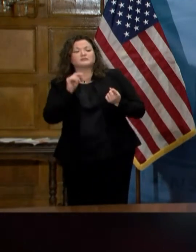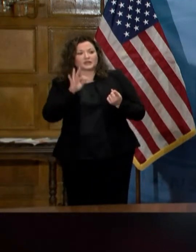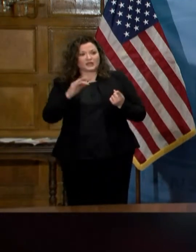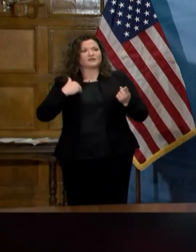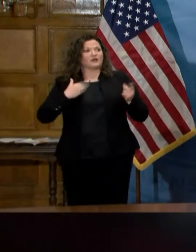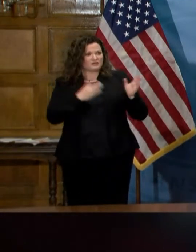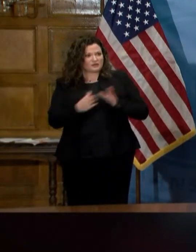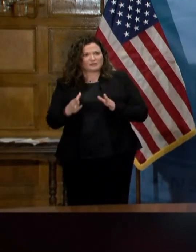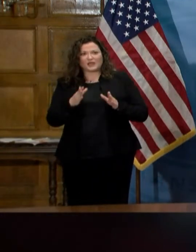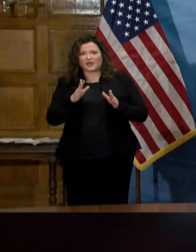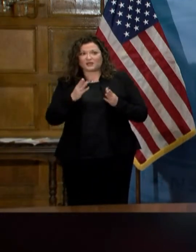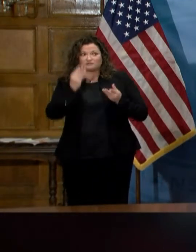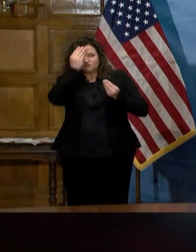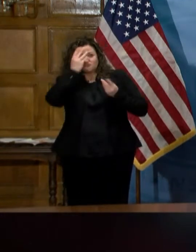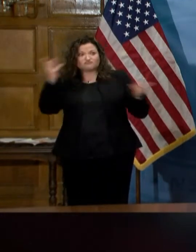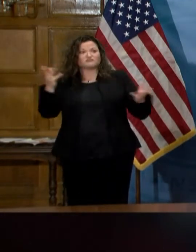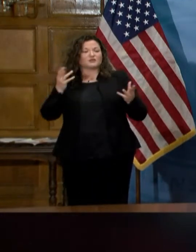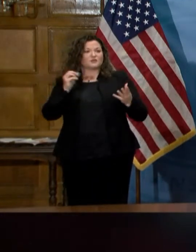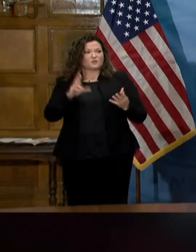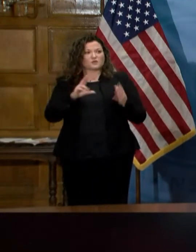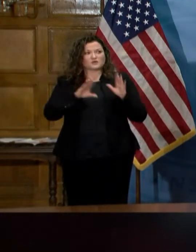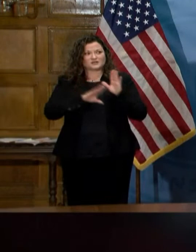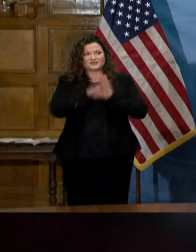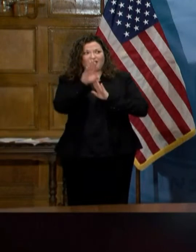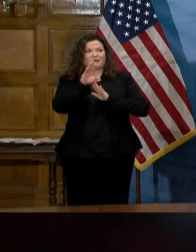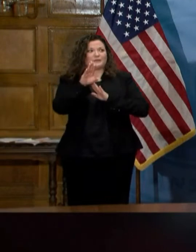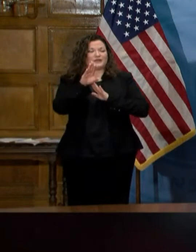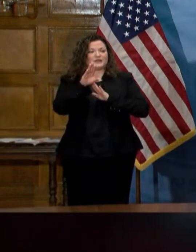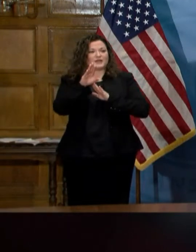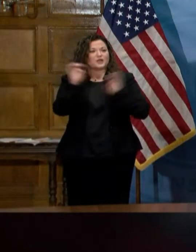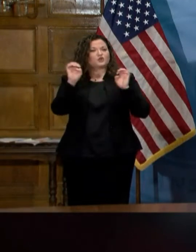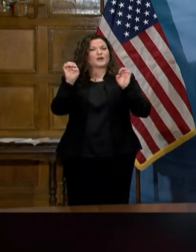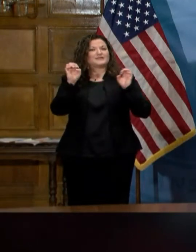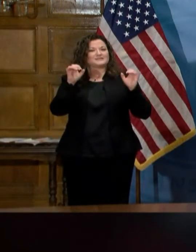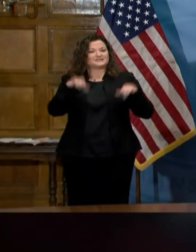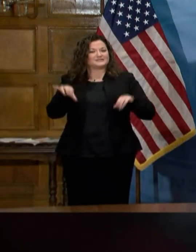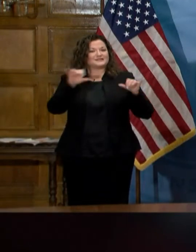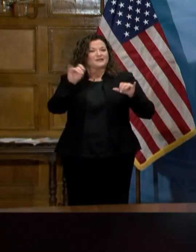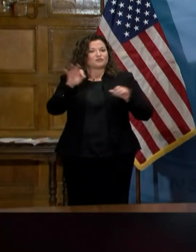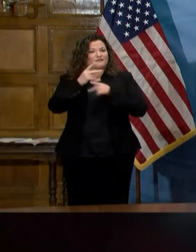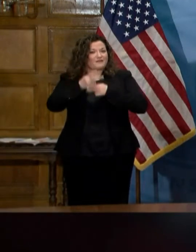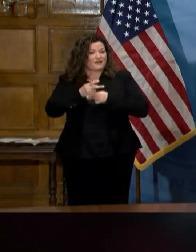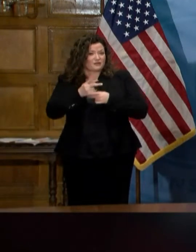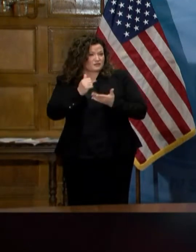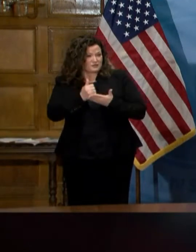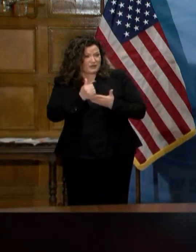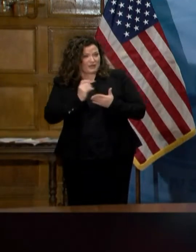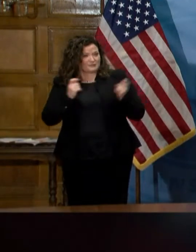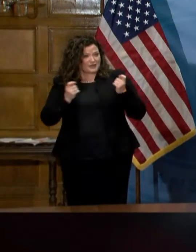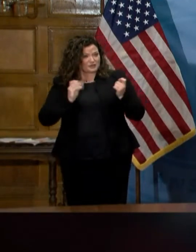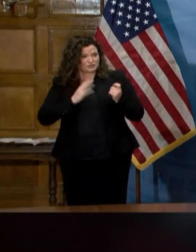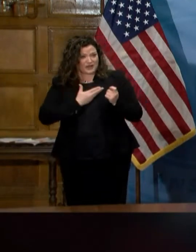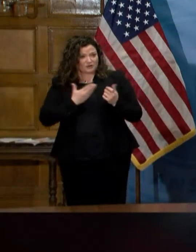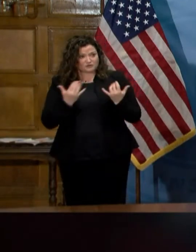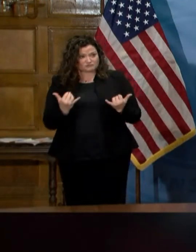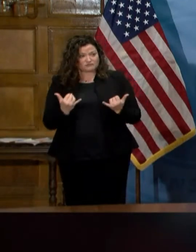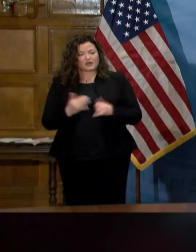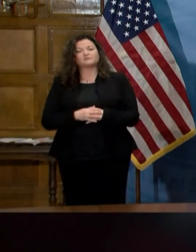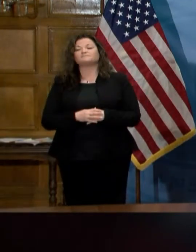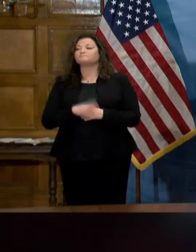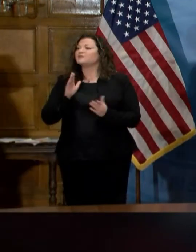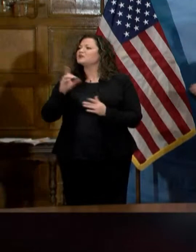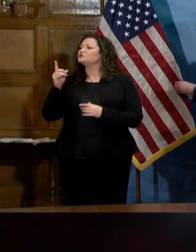whether something like developing a crisis standard of care would help manage the pandemic right now? Dr. Romero, would you address that?